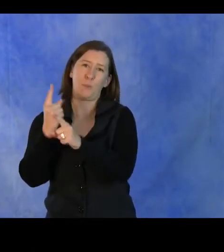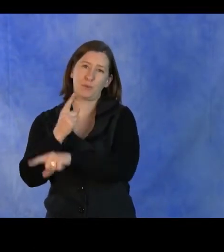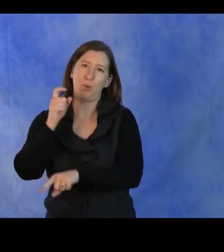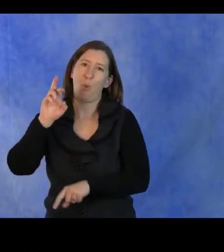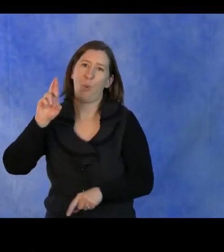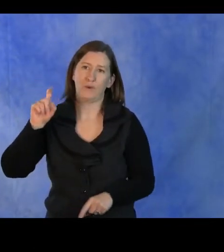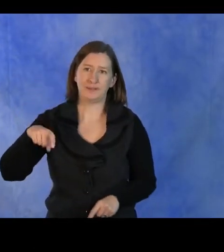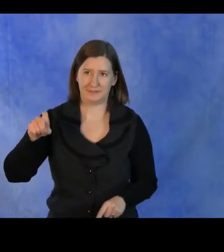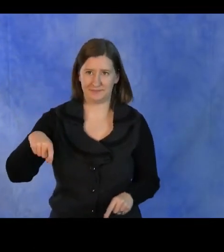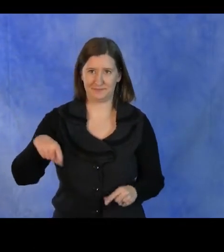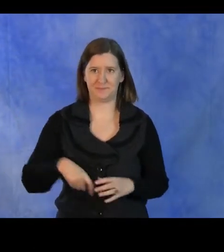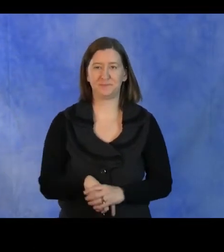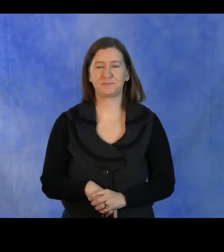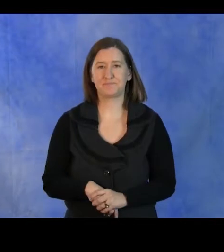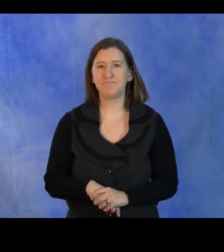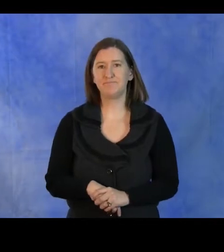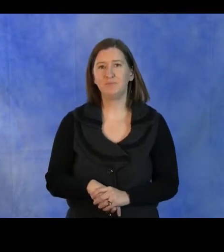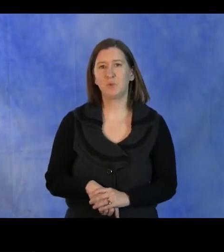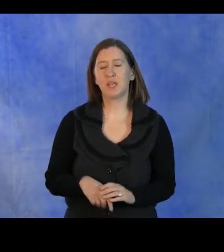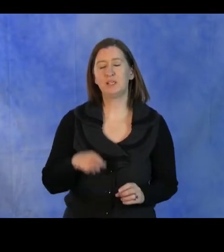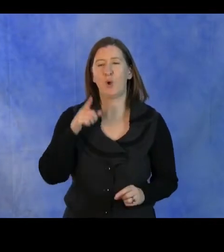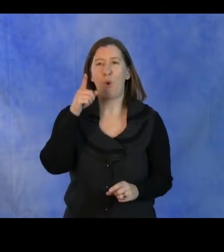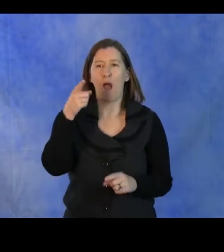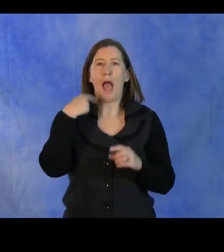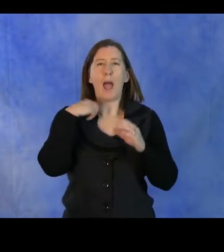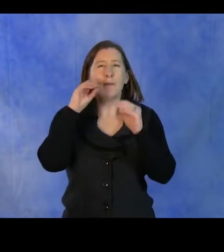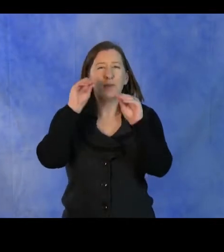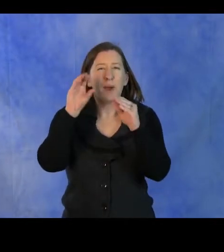most appropriate or needed.